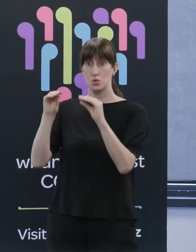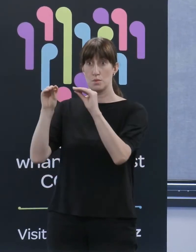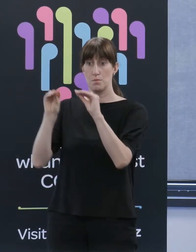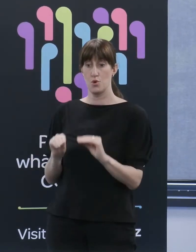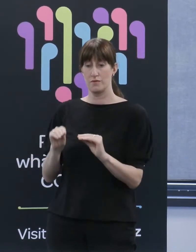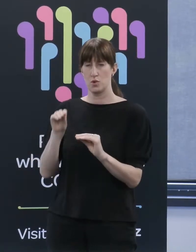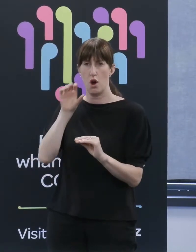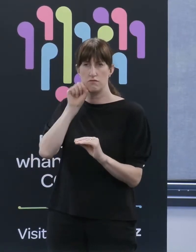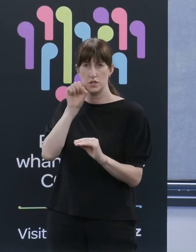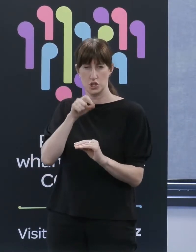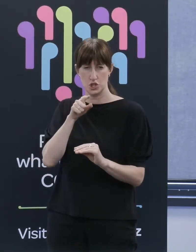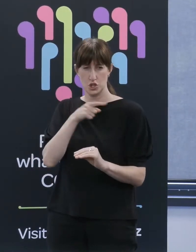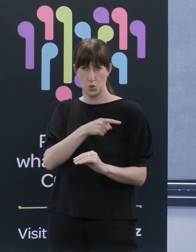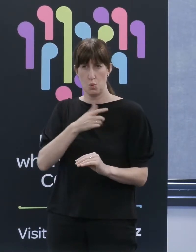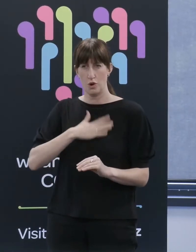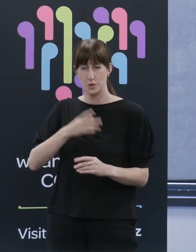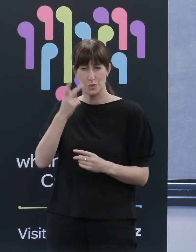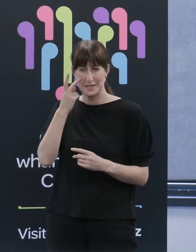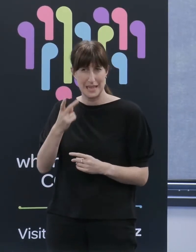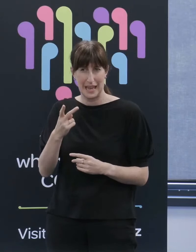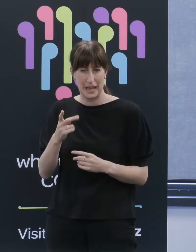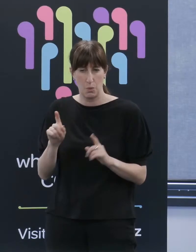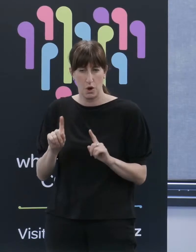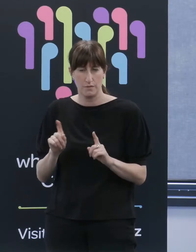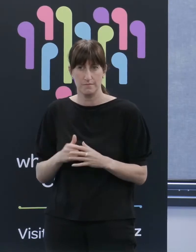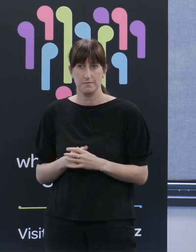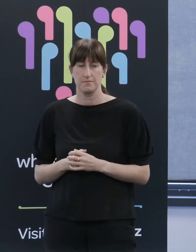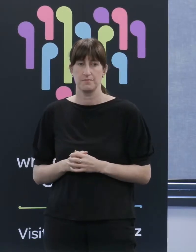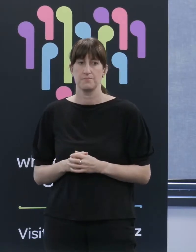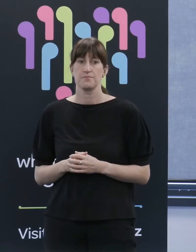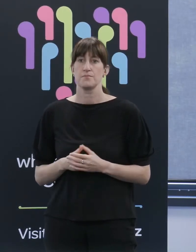to orange? The criteria that the team has assessed